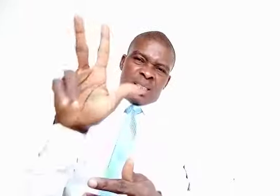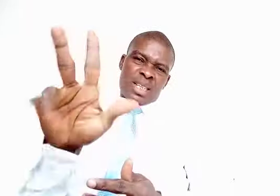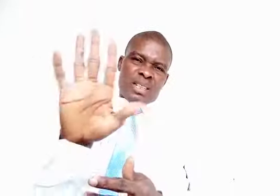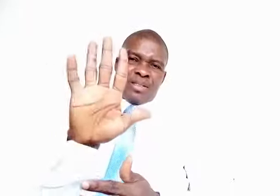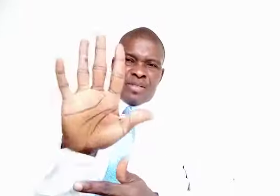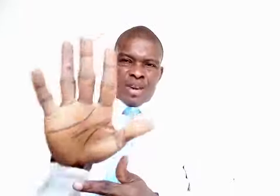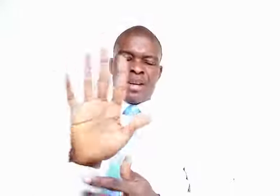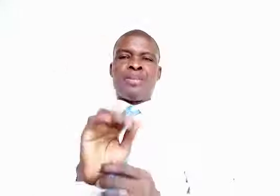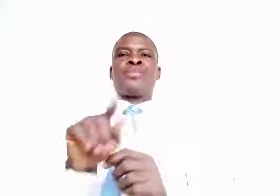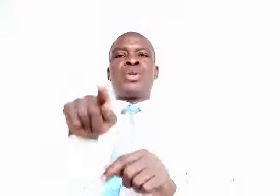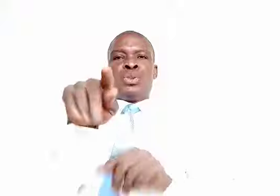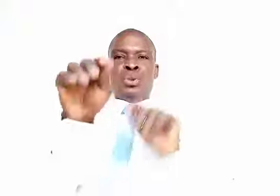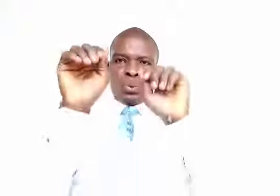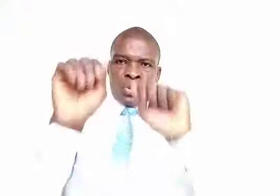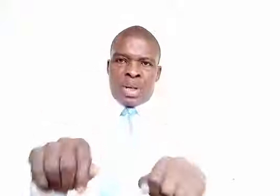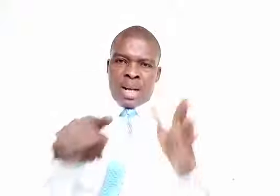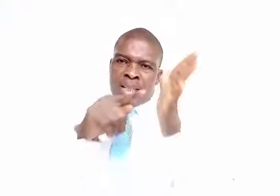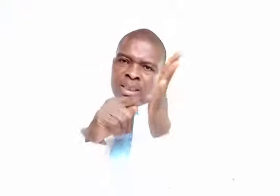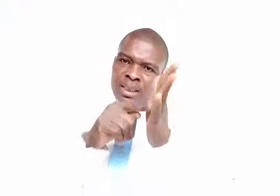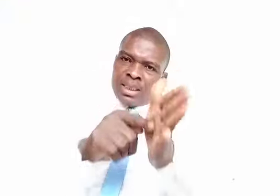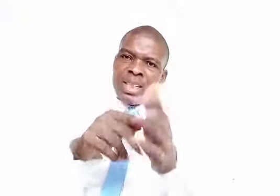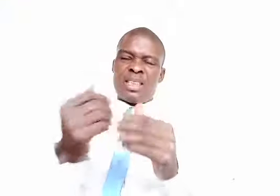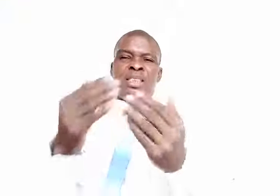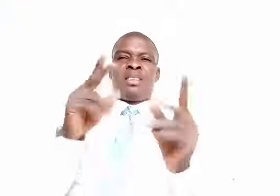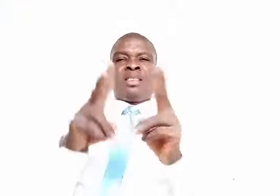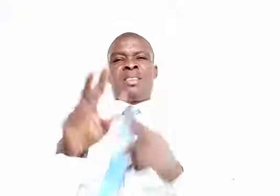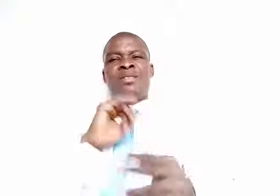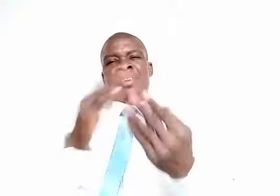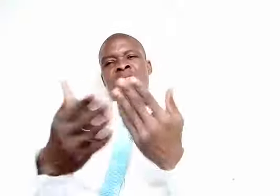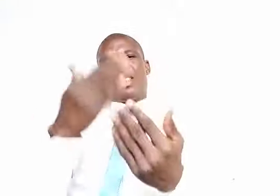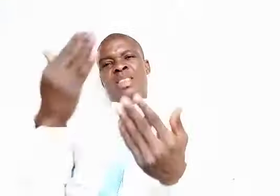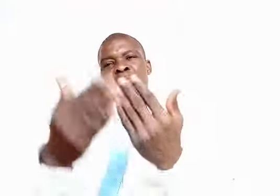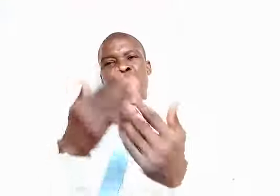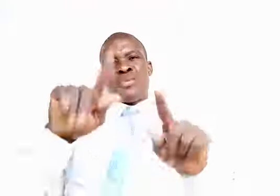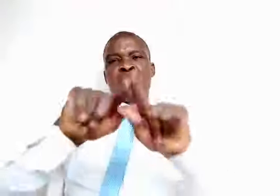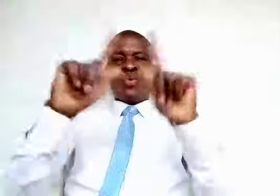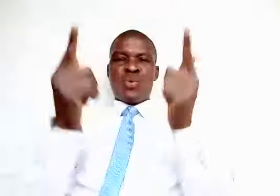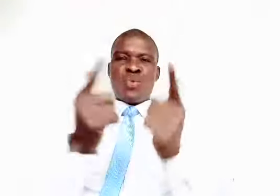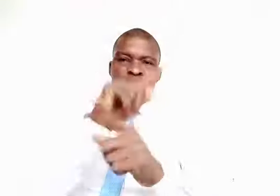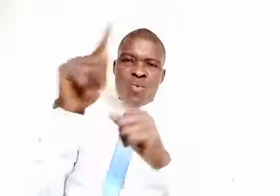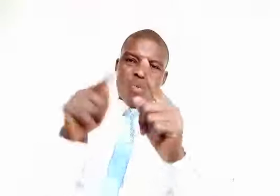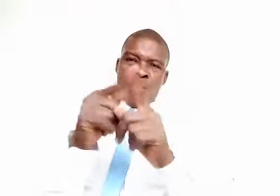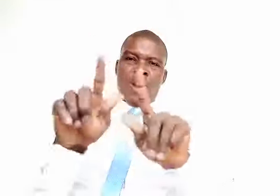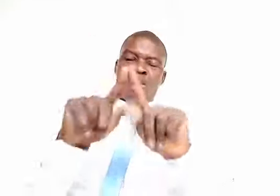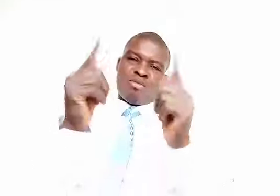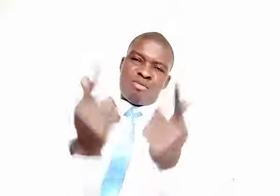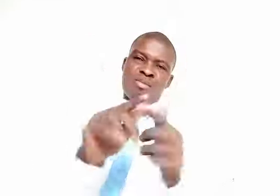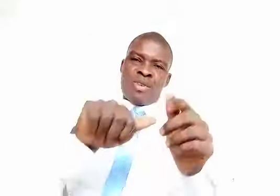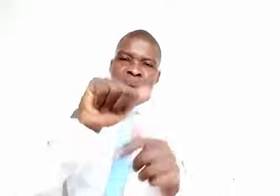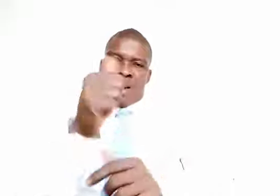8,702,614,235 You can see that it is quite simple when grouped. Let us consider another example. The